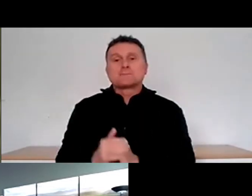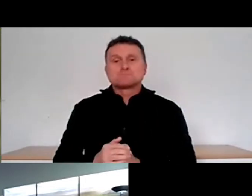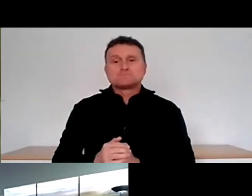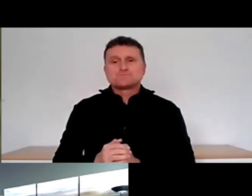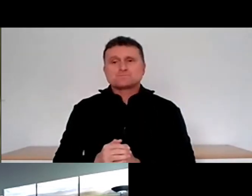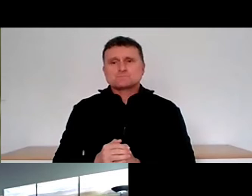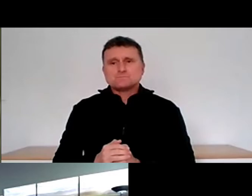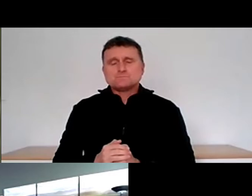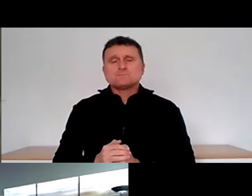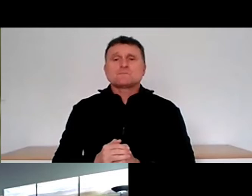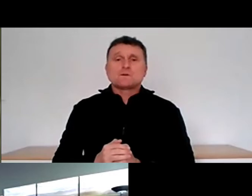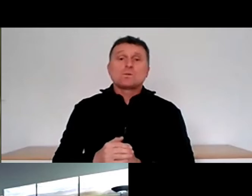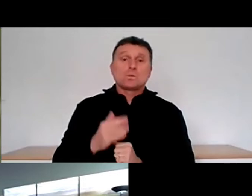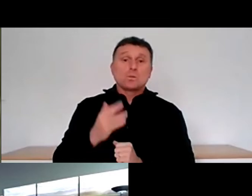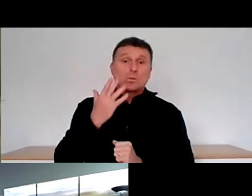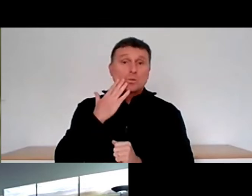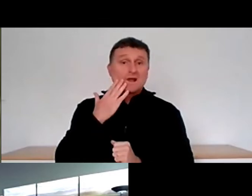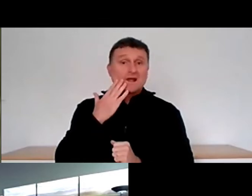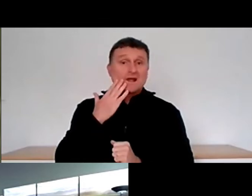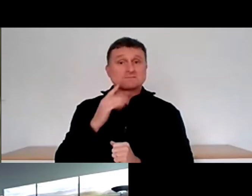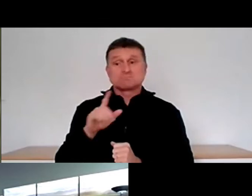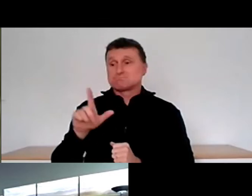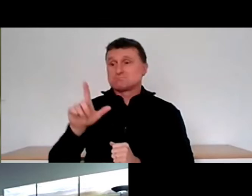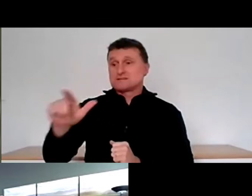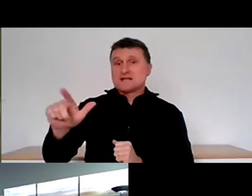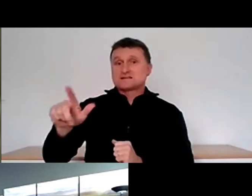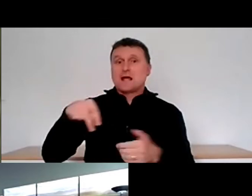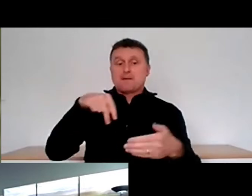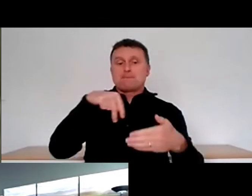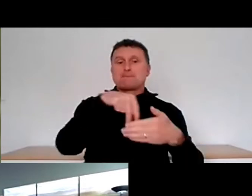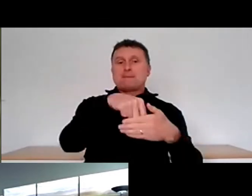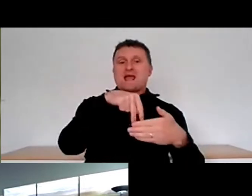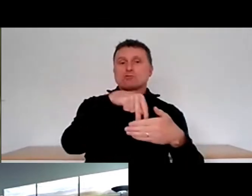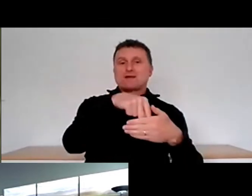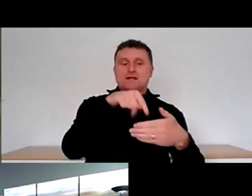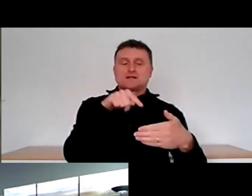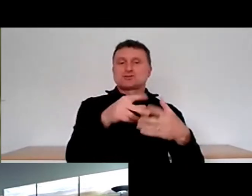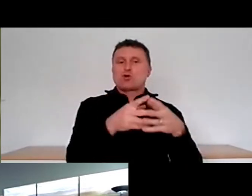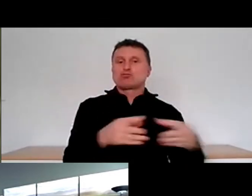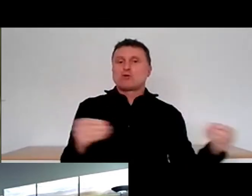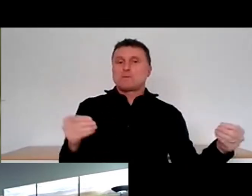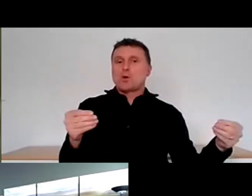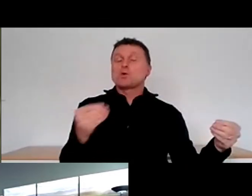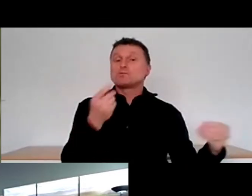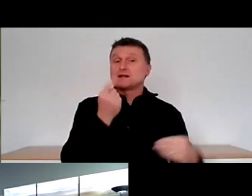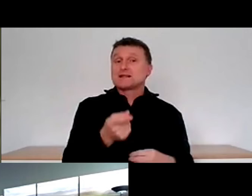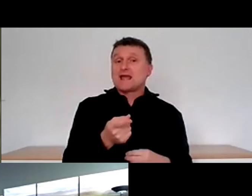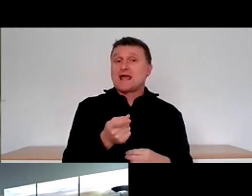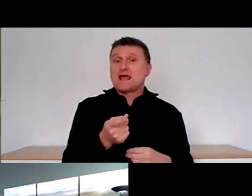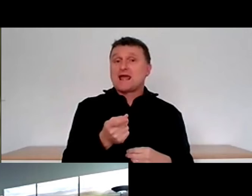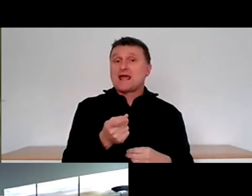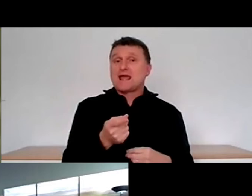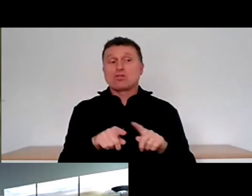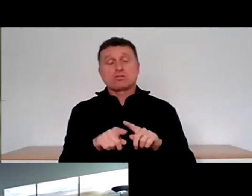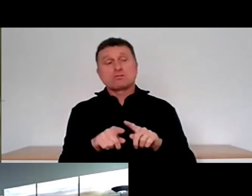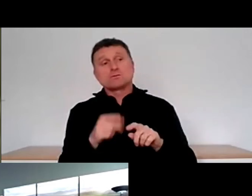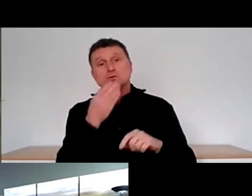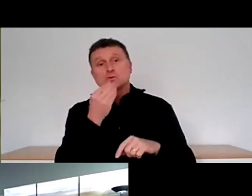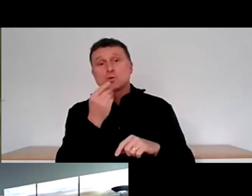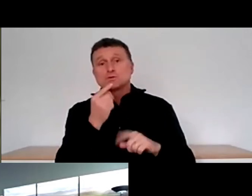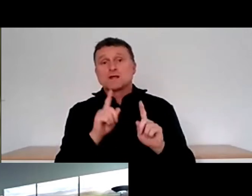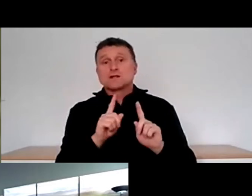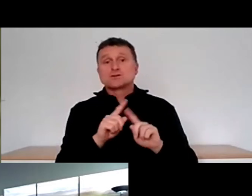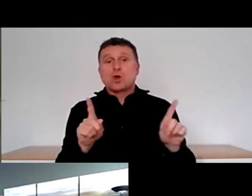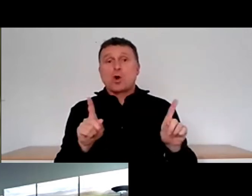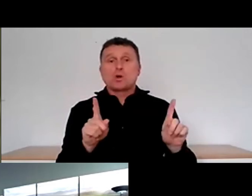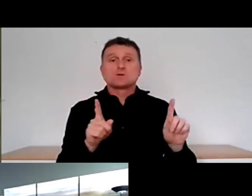these barriers, some of them will be able to be done through these temporary rooms, through these non-enforceable standards. But